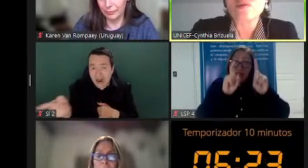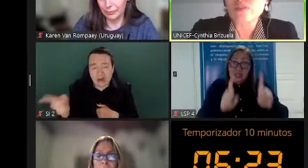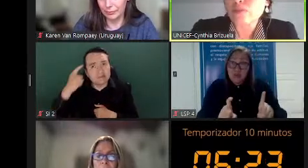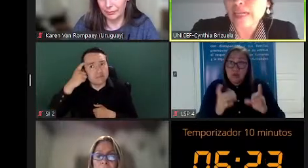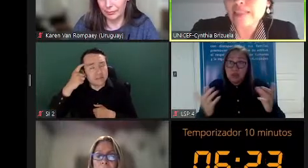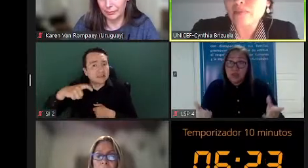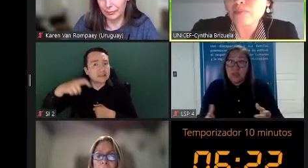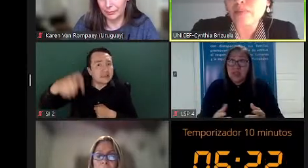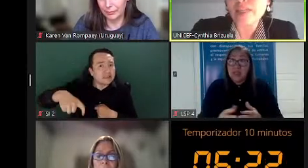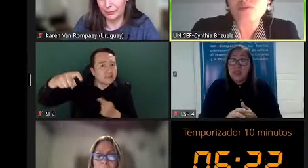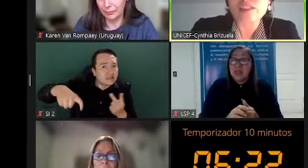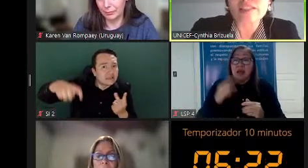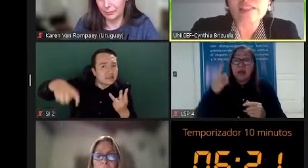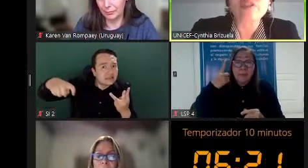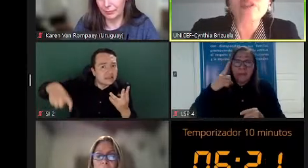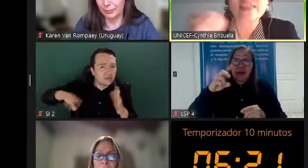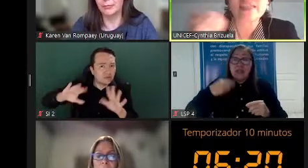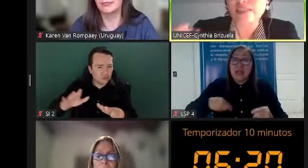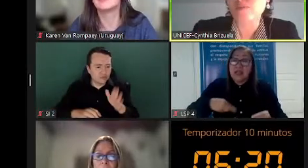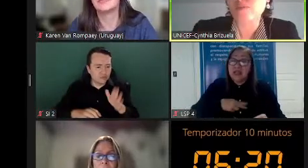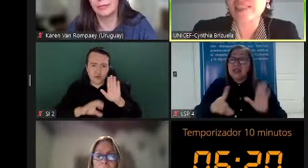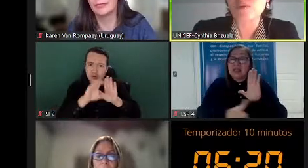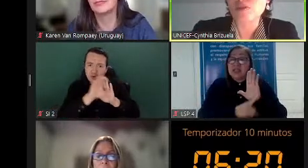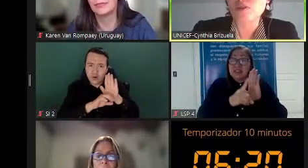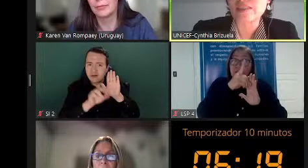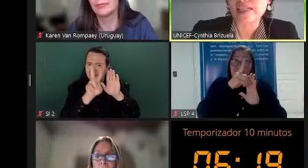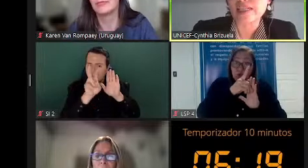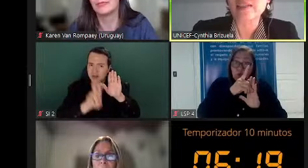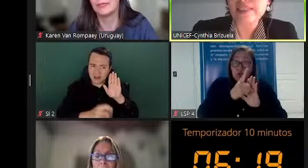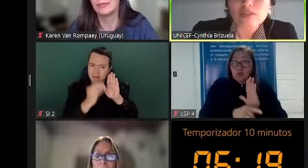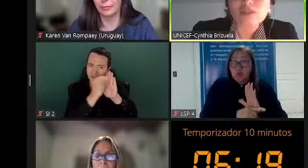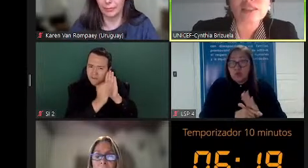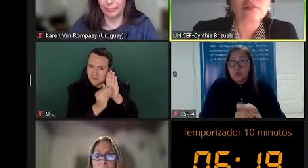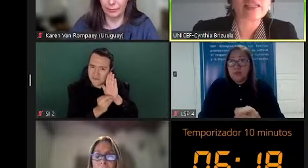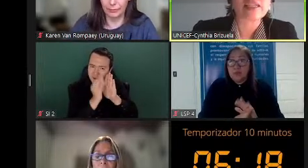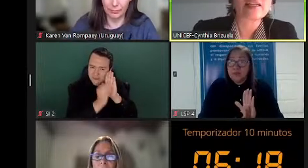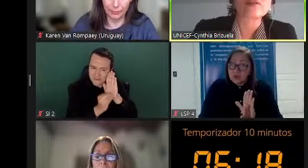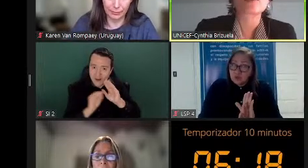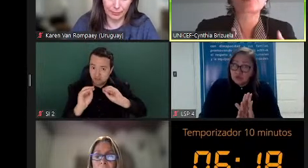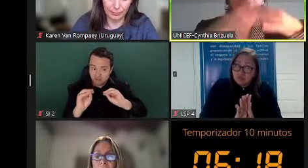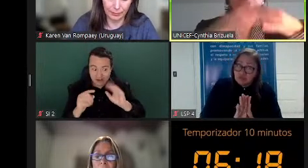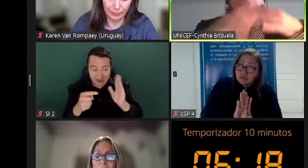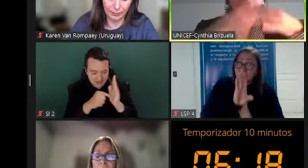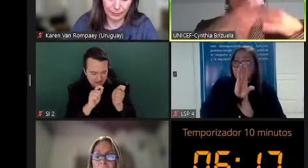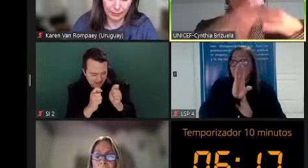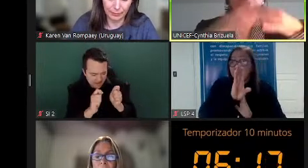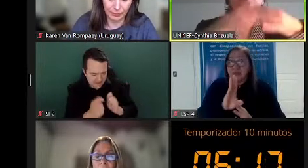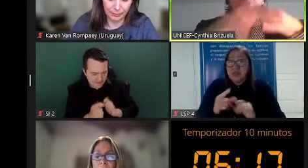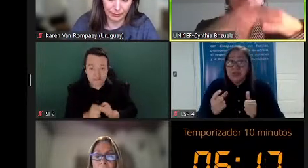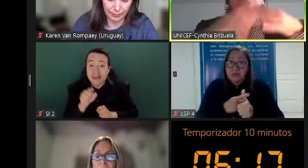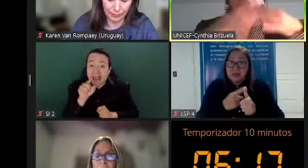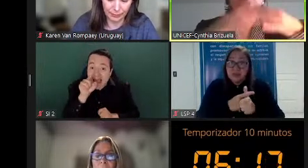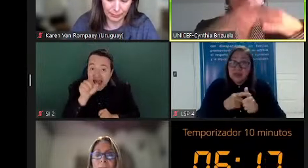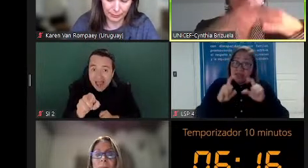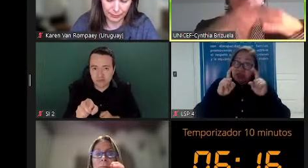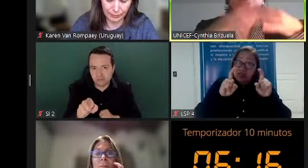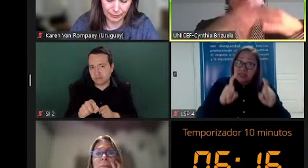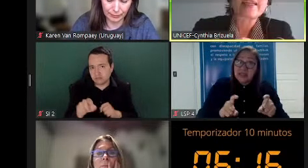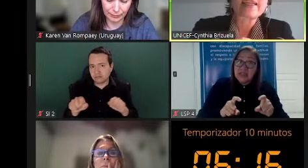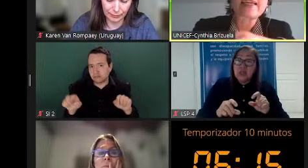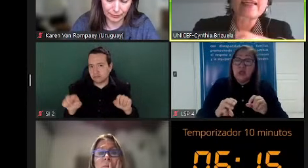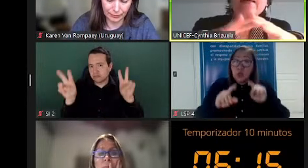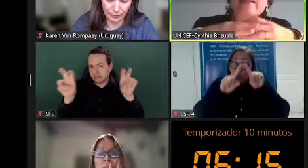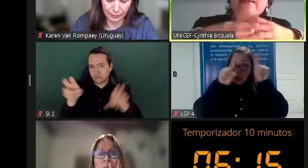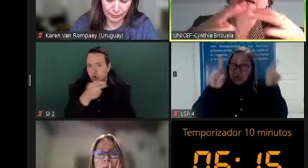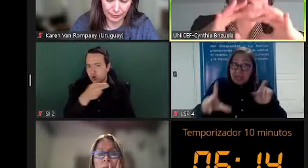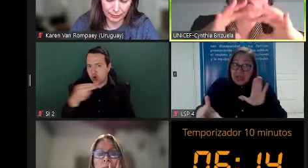have different sort of difficulties in the curriculum to reach their greatest potential so this